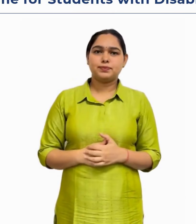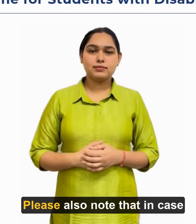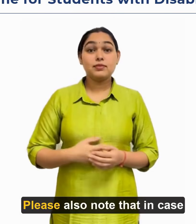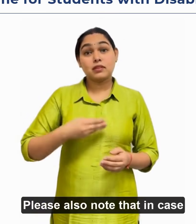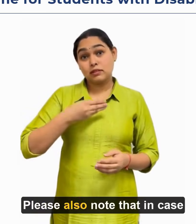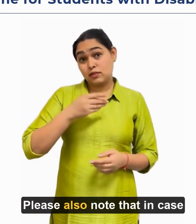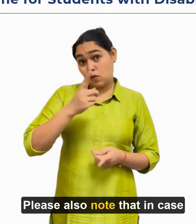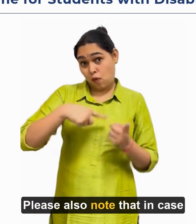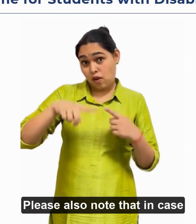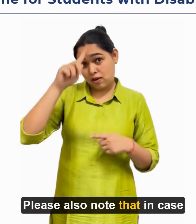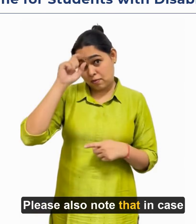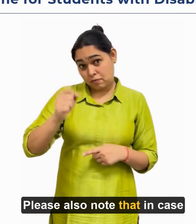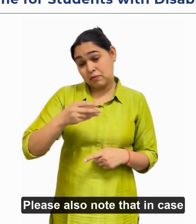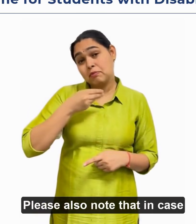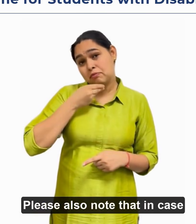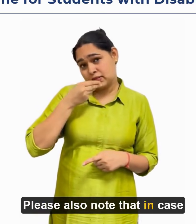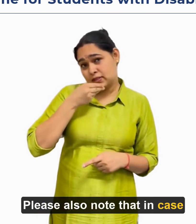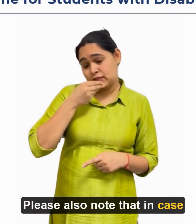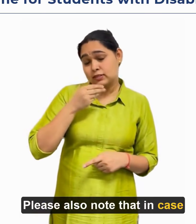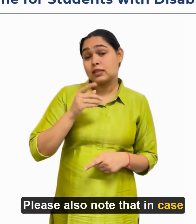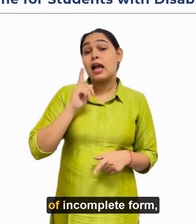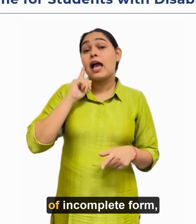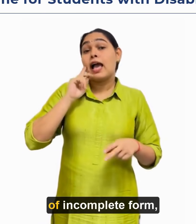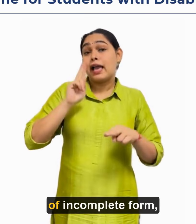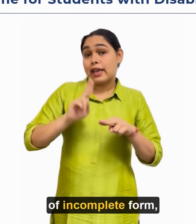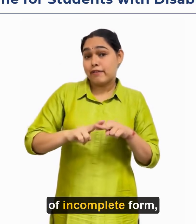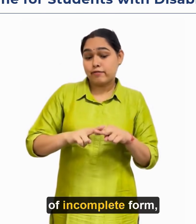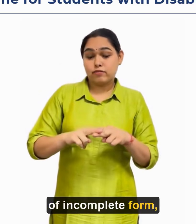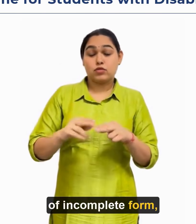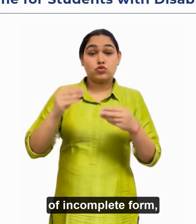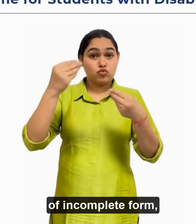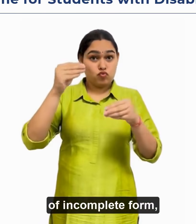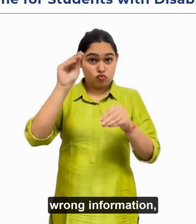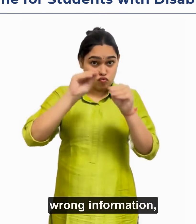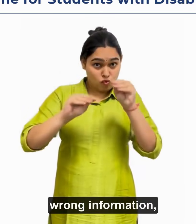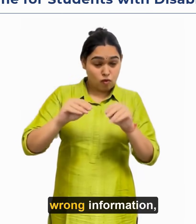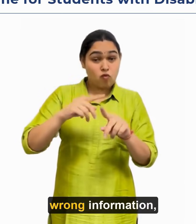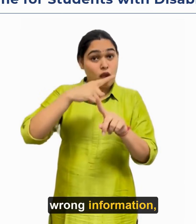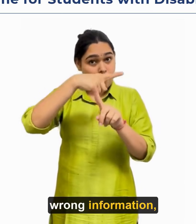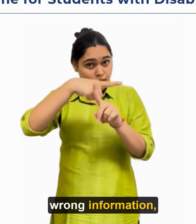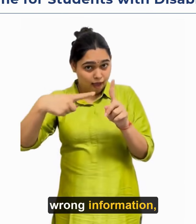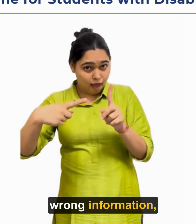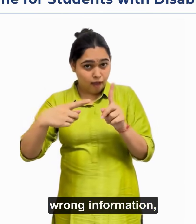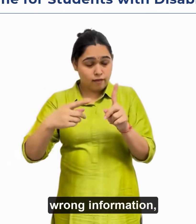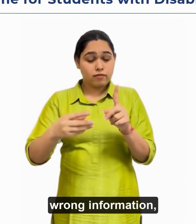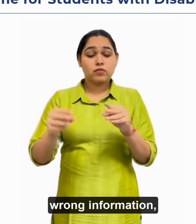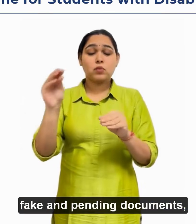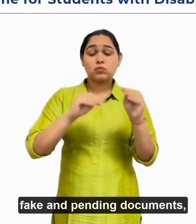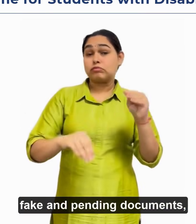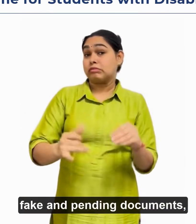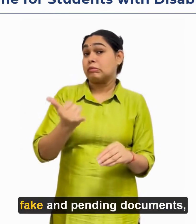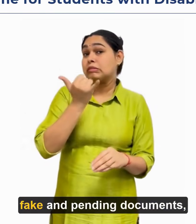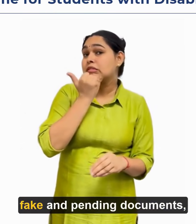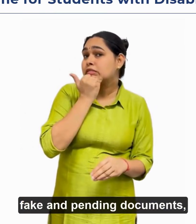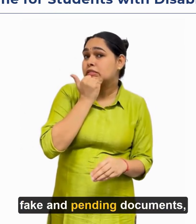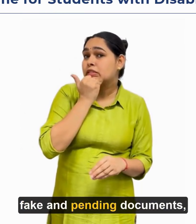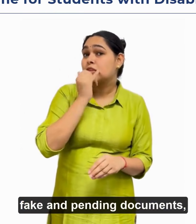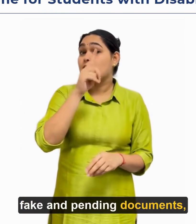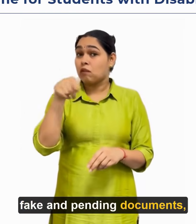Please also note that in case of incomplete form, wrong information, fake and pending